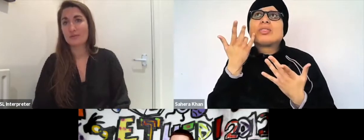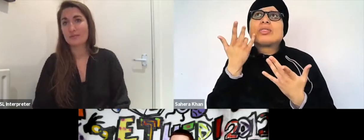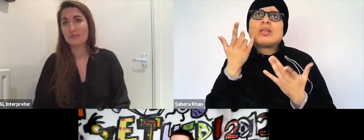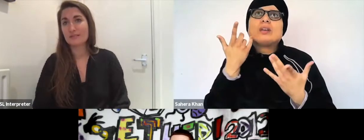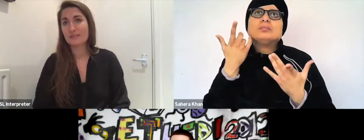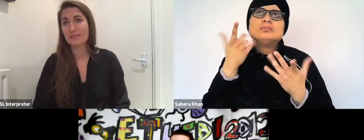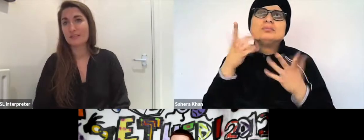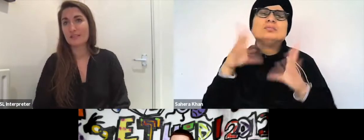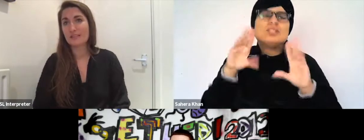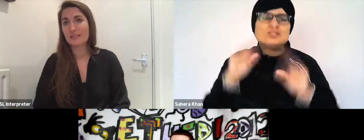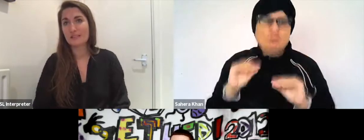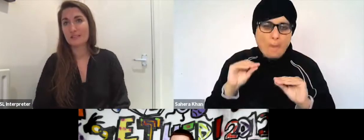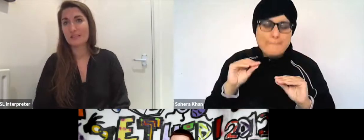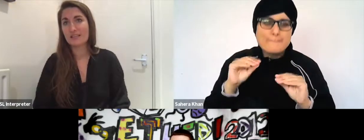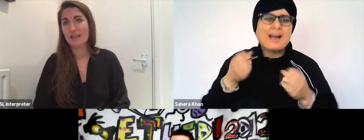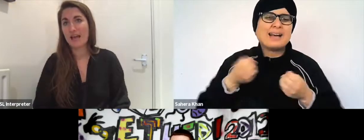through.